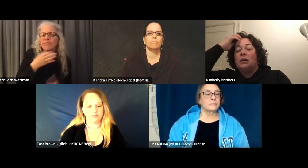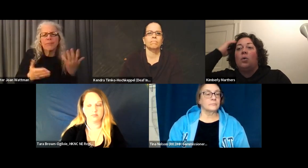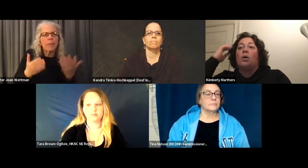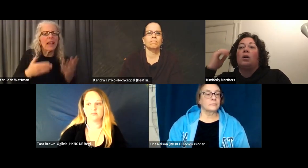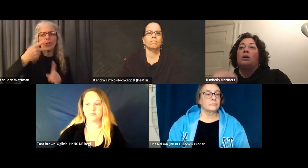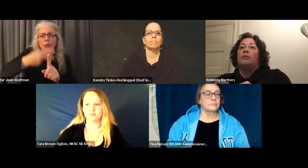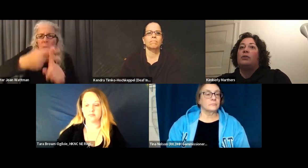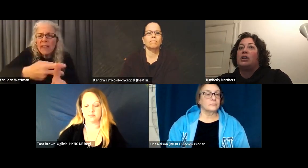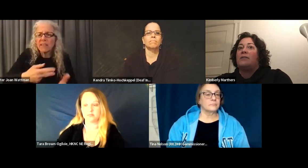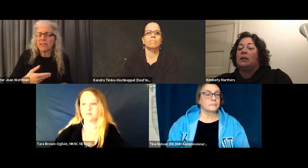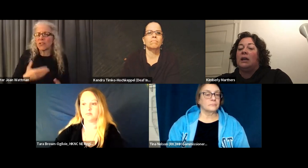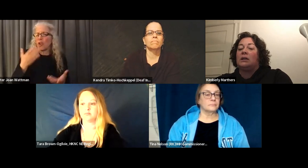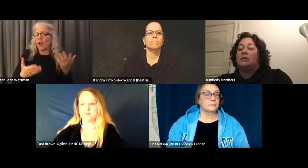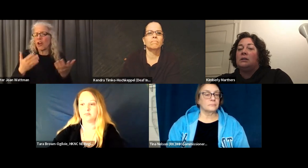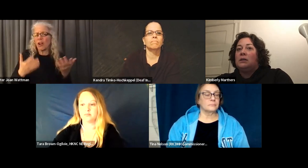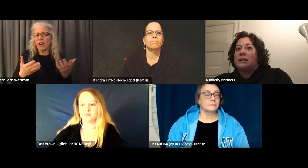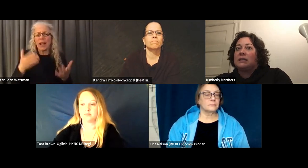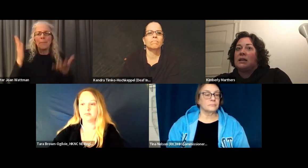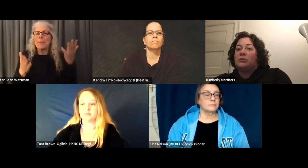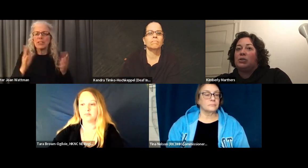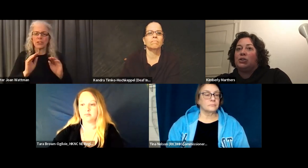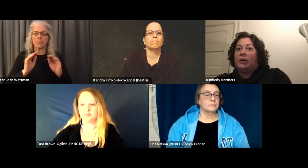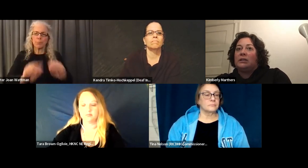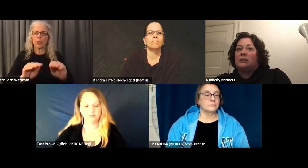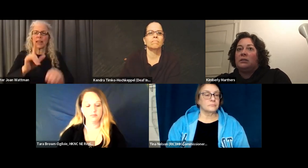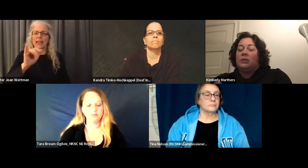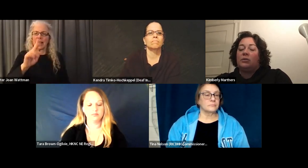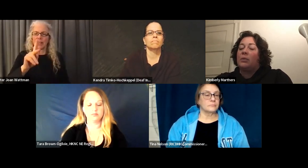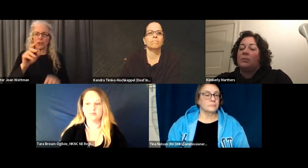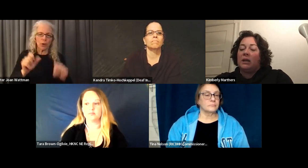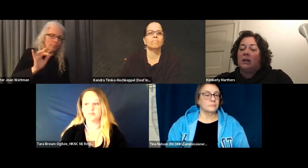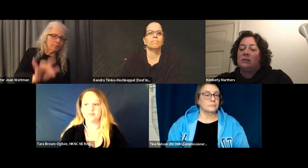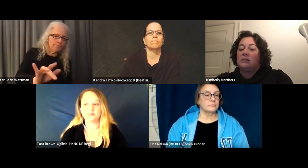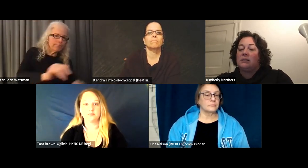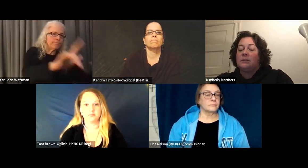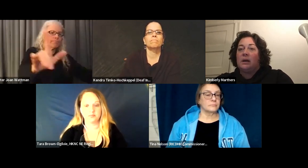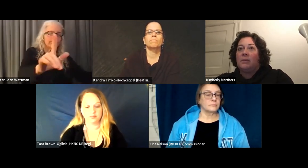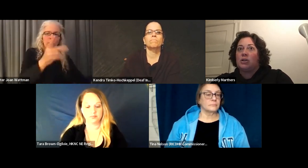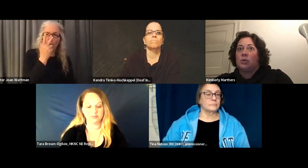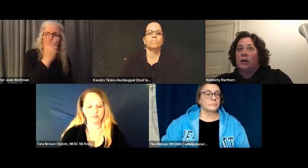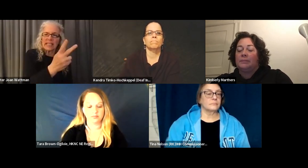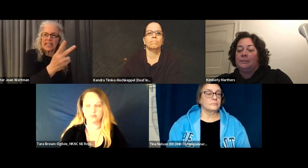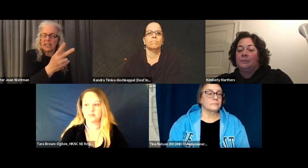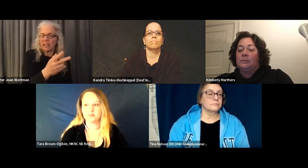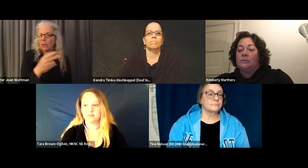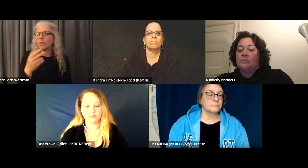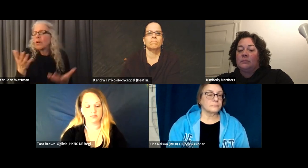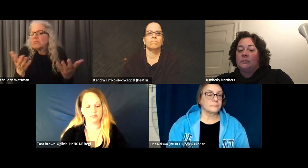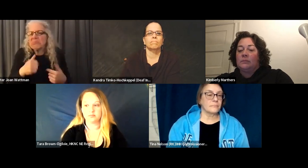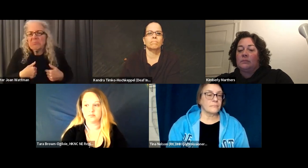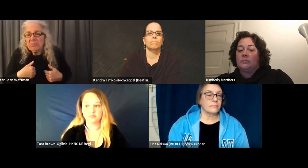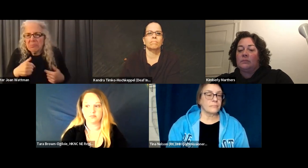night, or if we should have a link that's accessible to it throughout the meetings. I'm not sure.